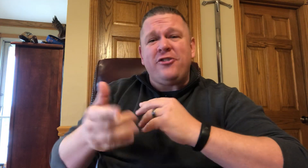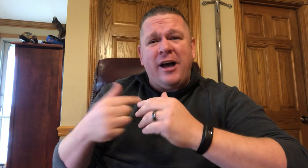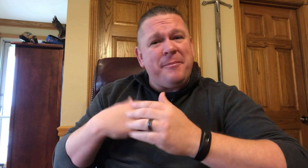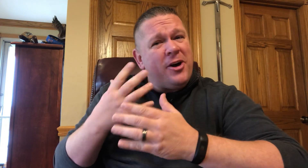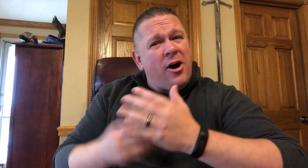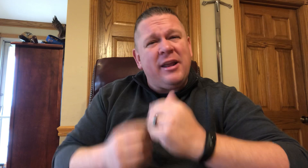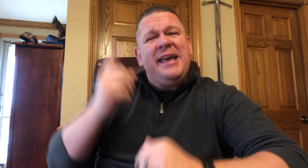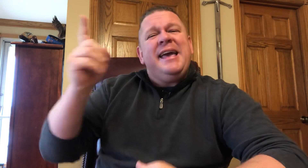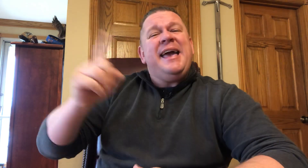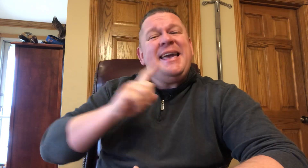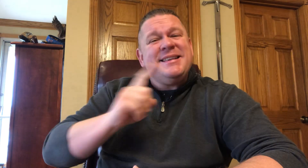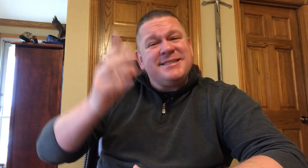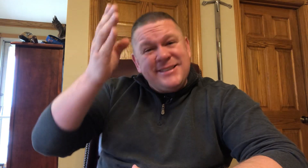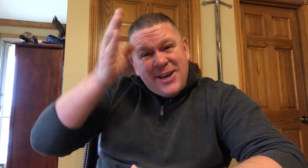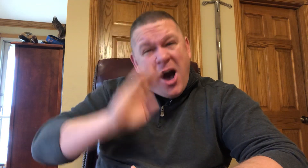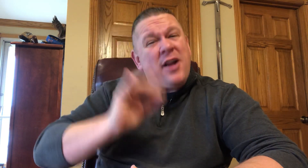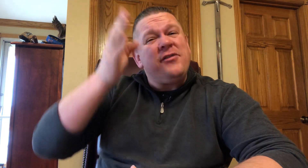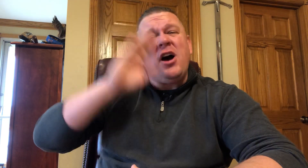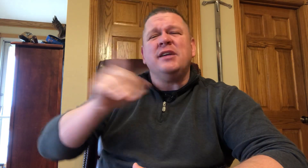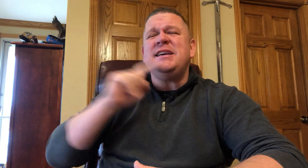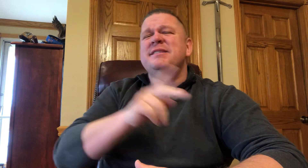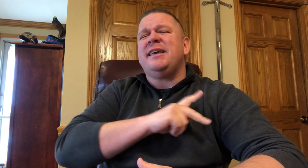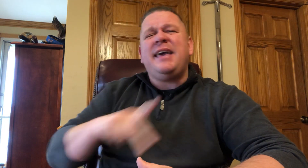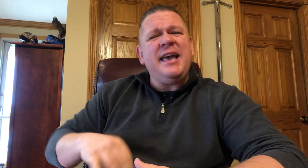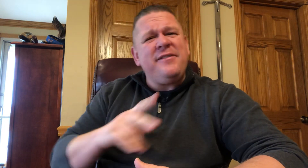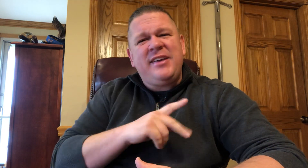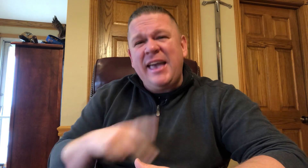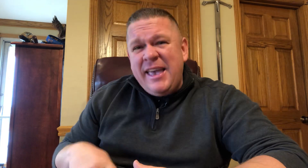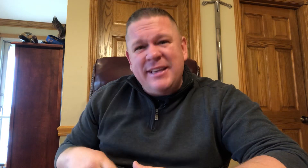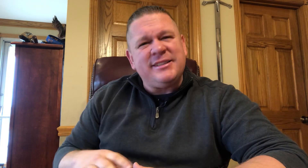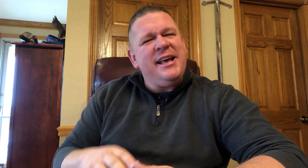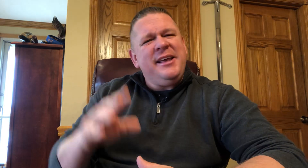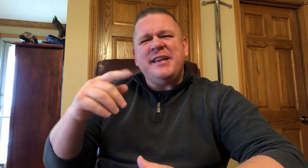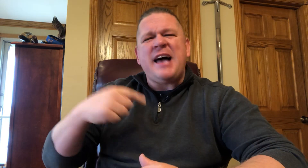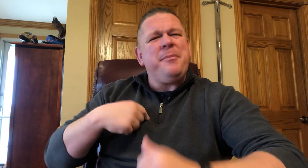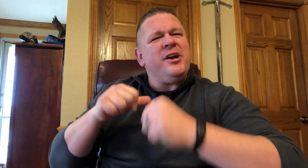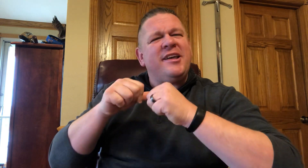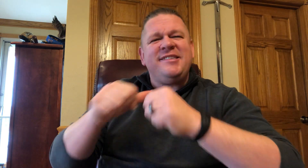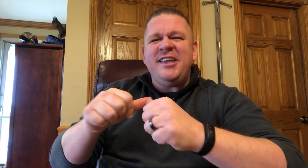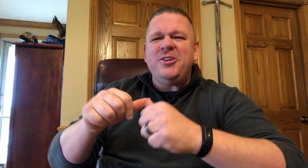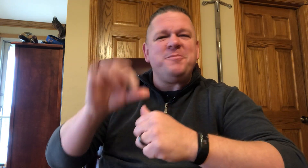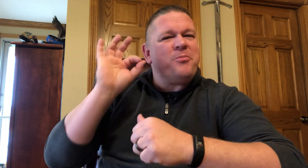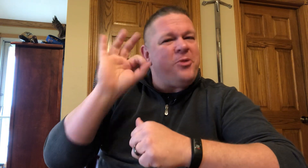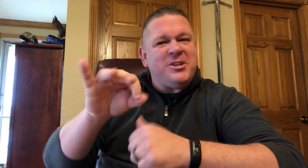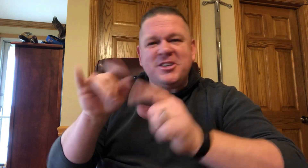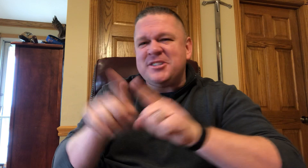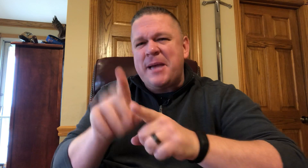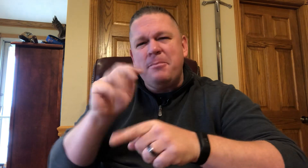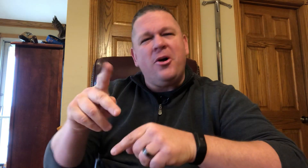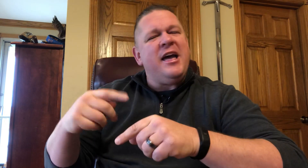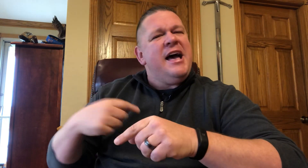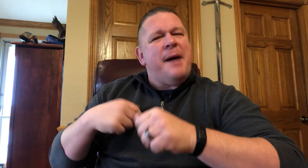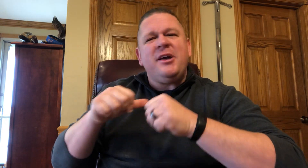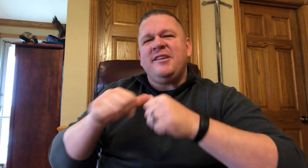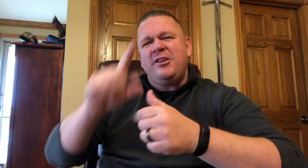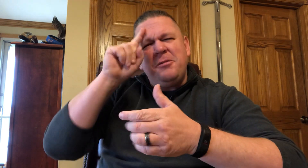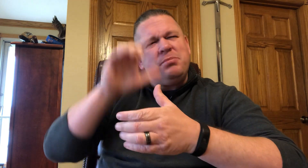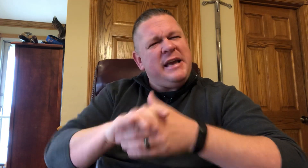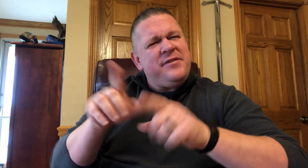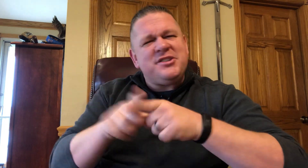I'm gone. He is God of gods. He is the King of kings. Yes, I'm going to continue to preach the same book. I'm going to continue to believe the same